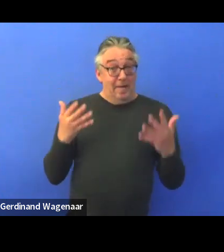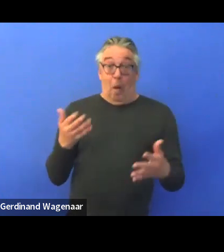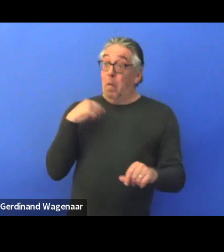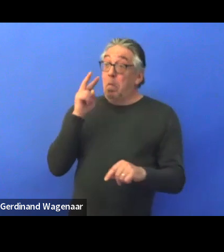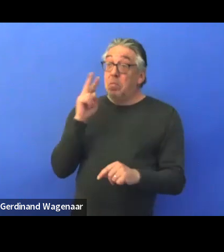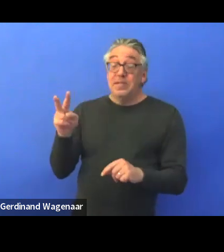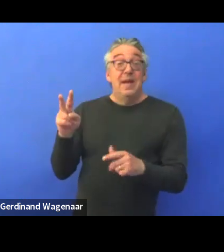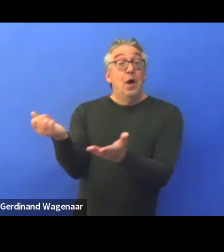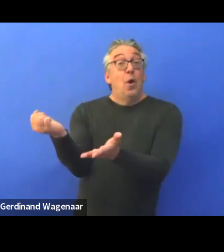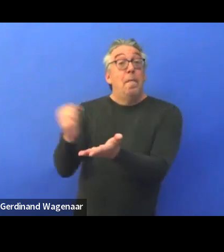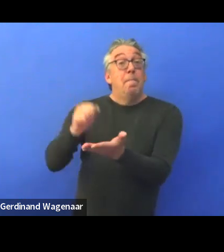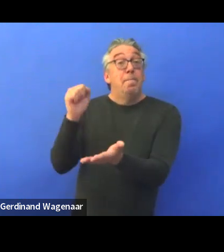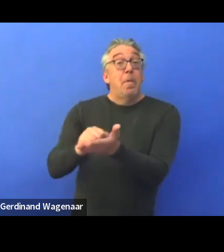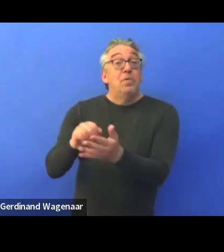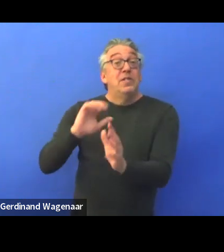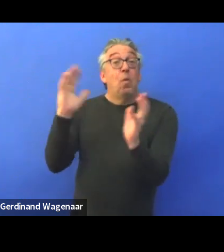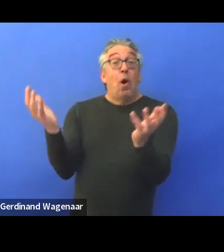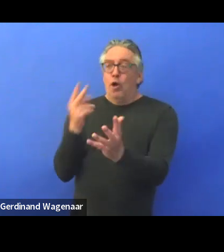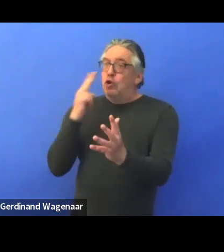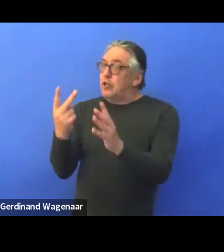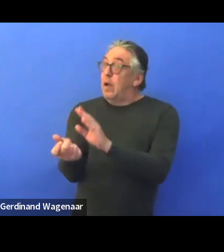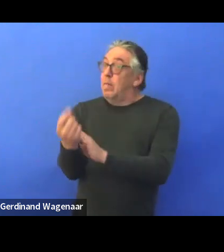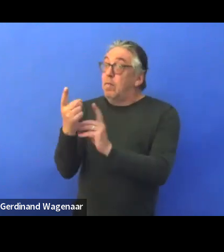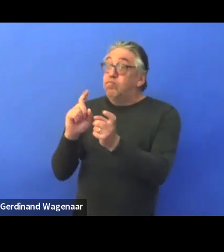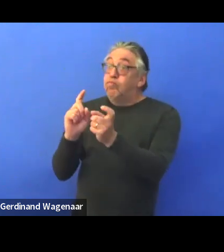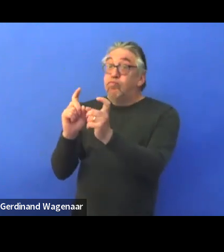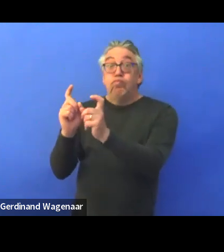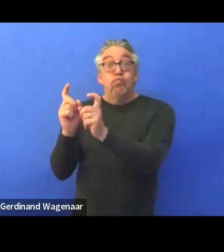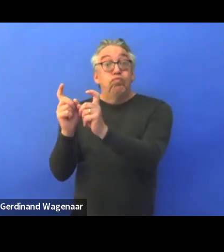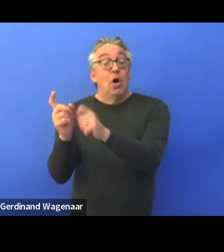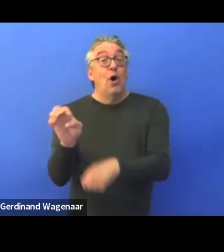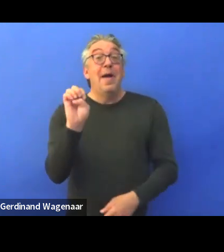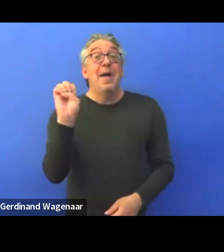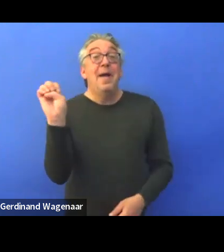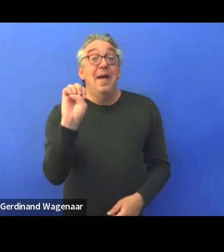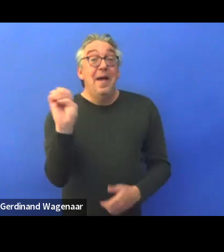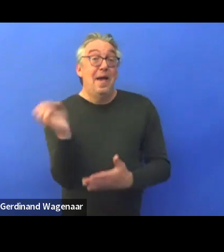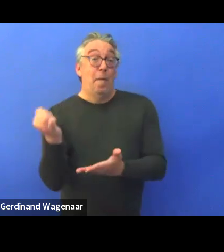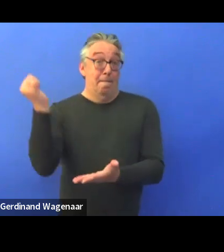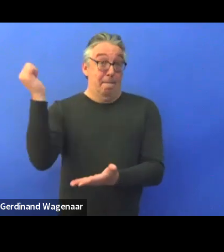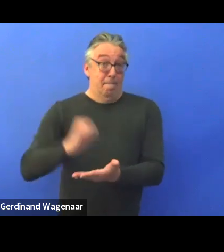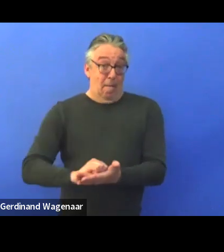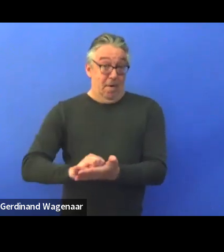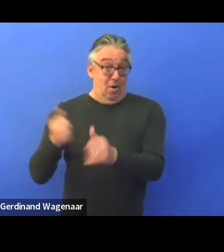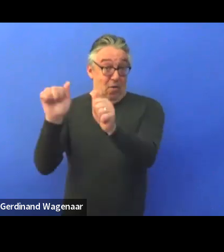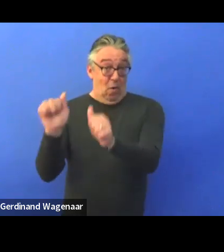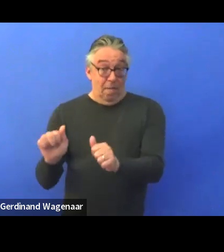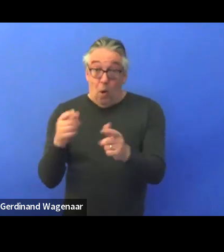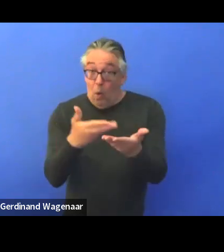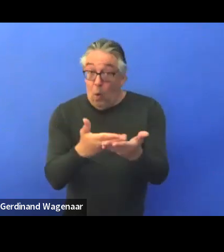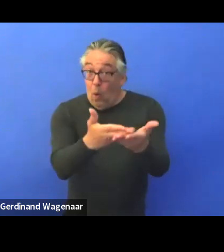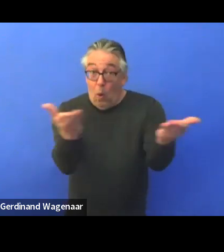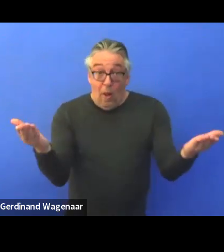in the publishing industry, about the EPUB format, and how anyone can create and read